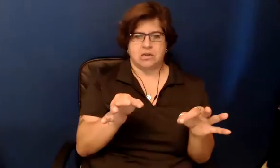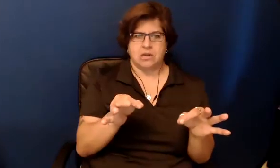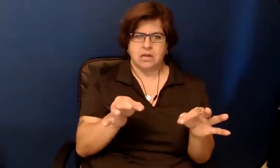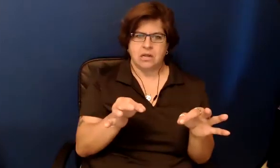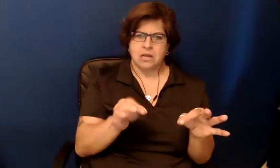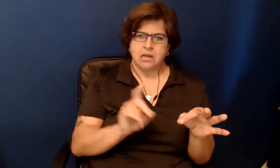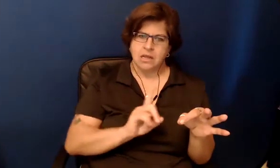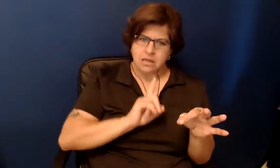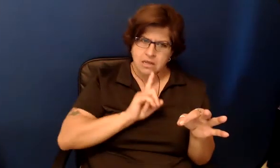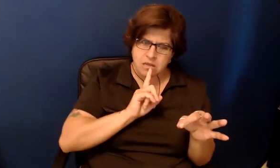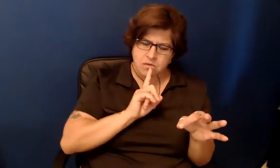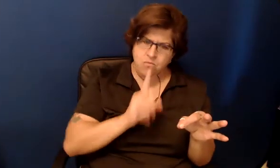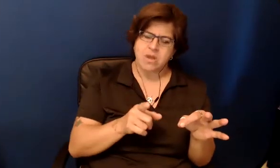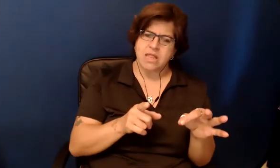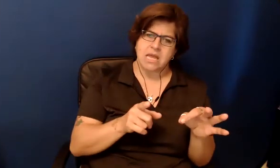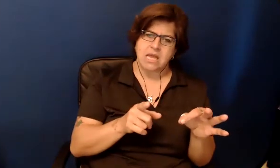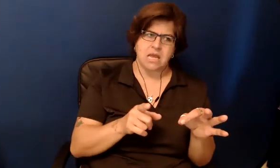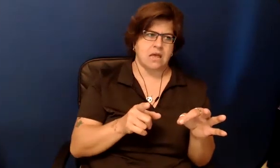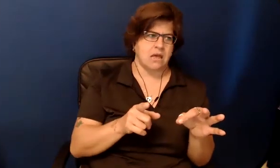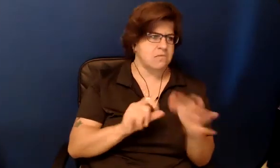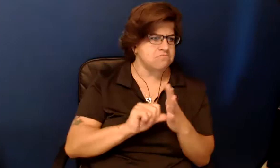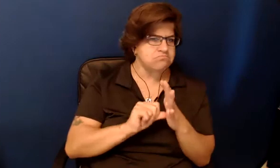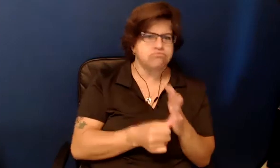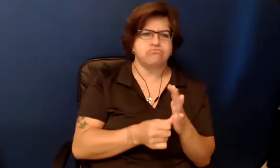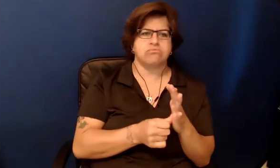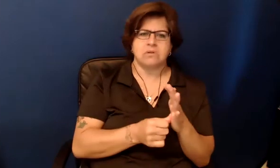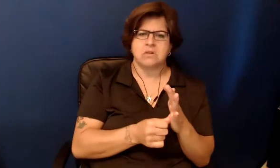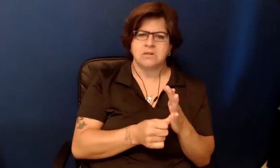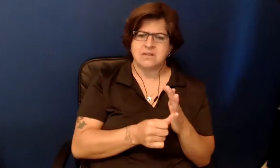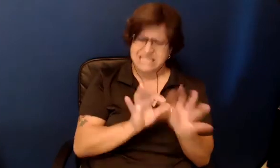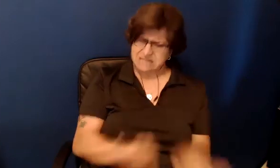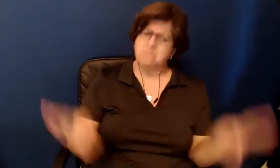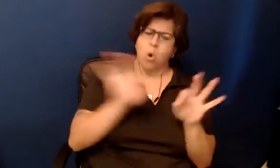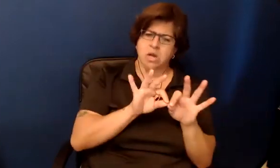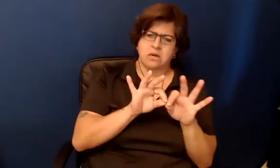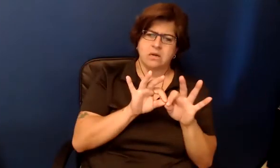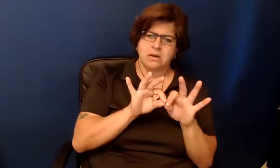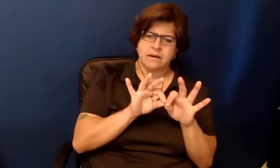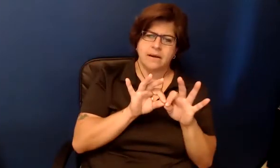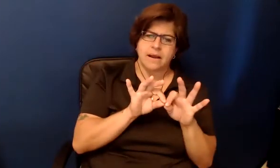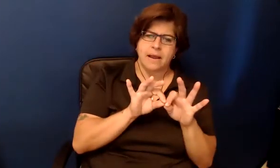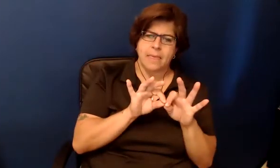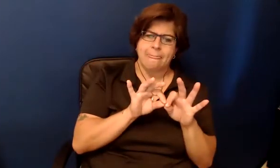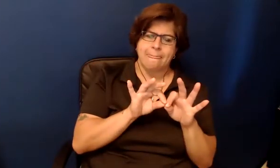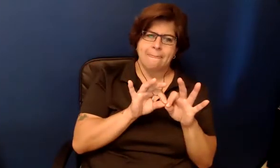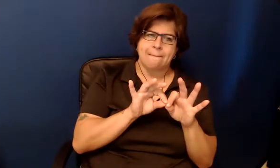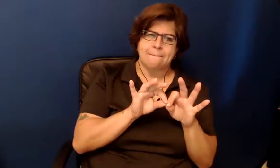a decision. It's something very, very pertinent